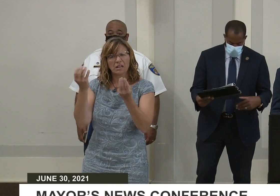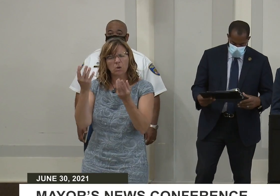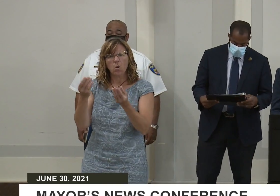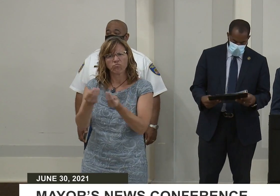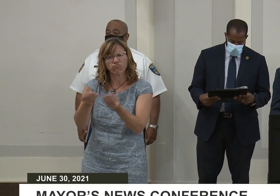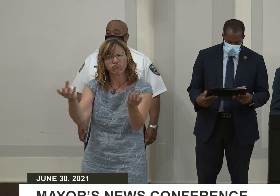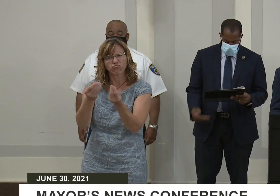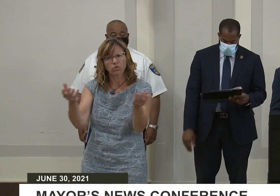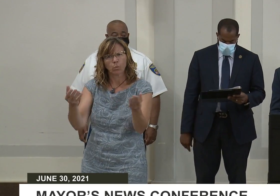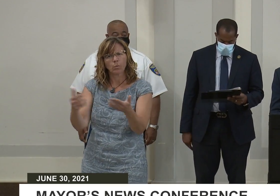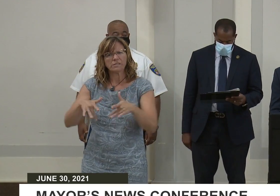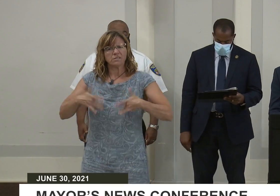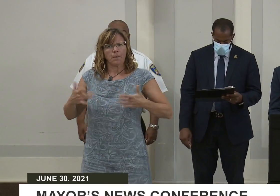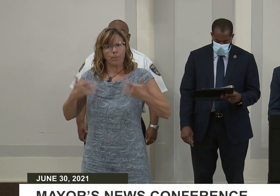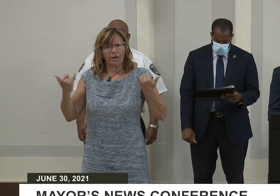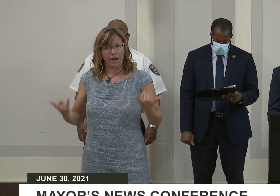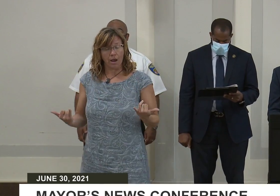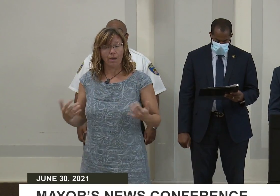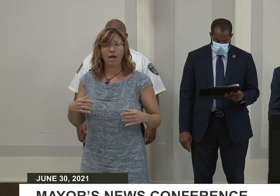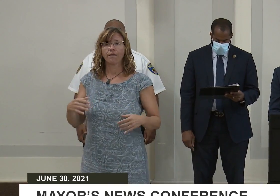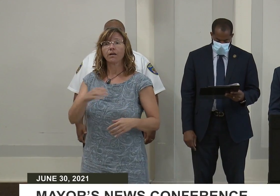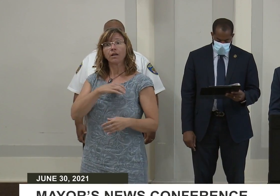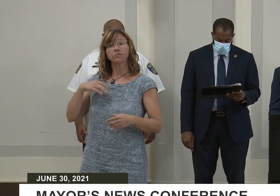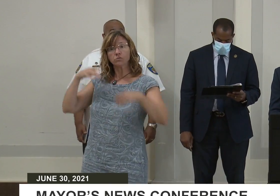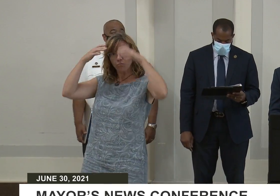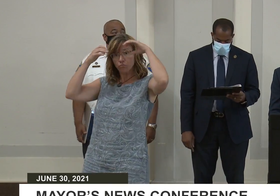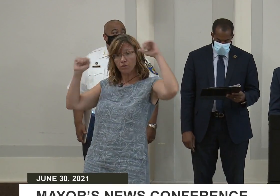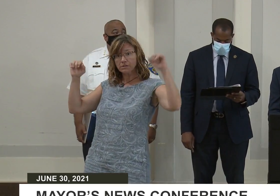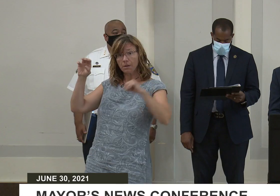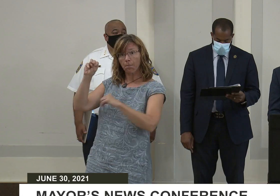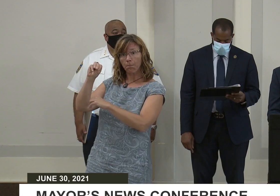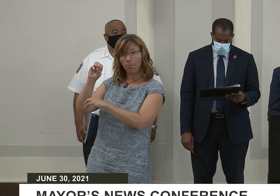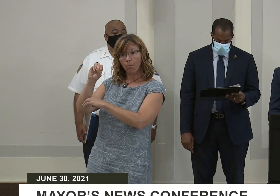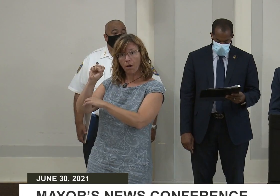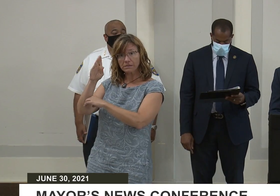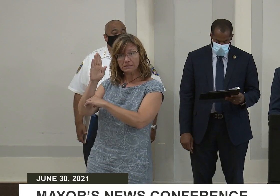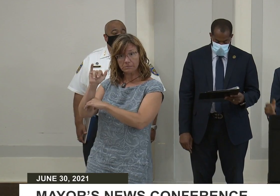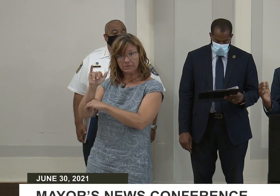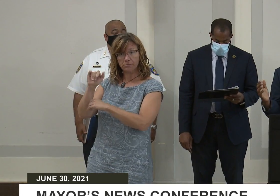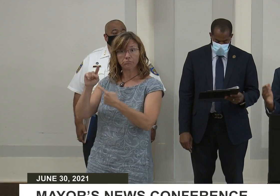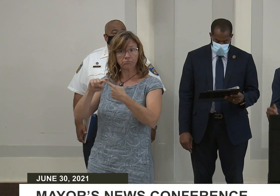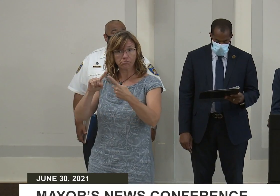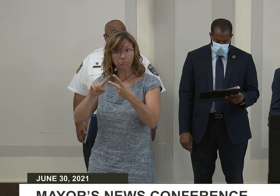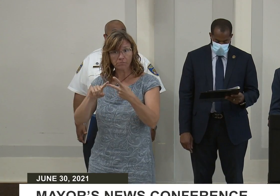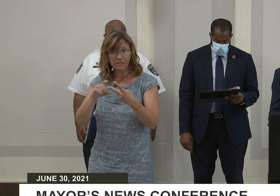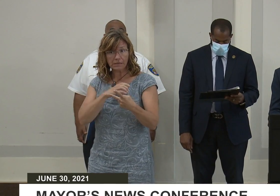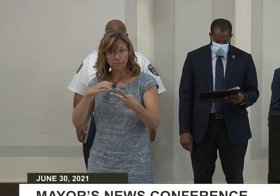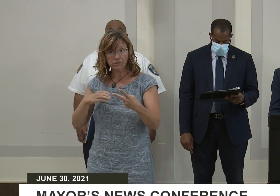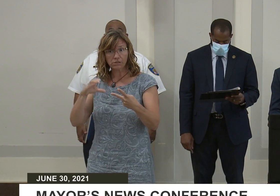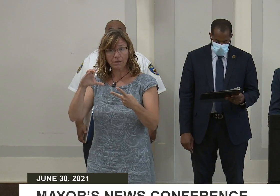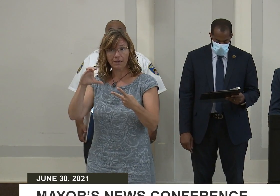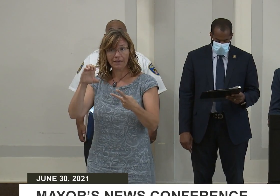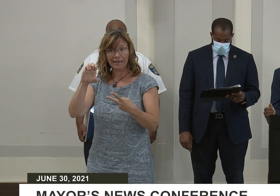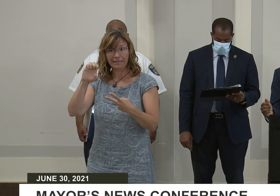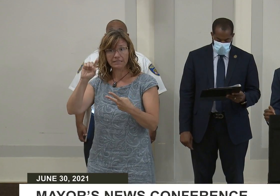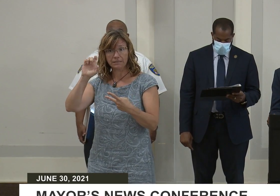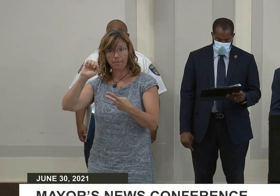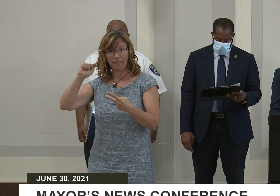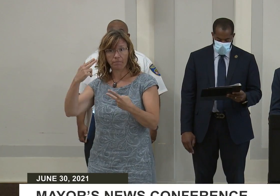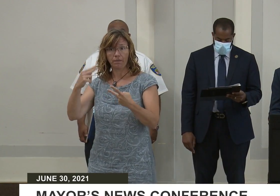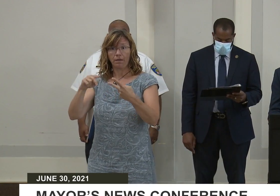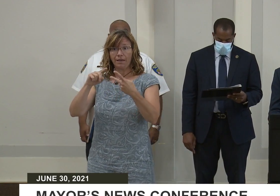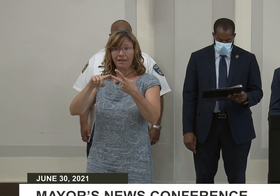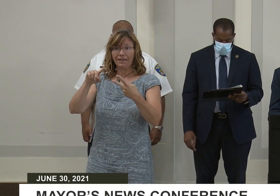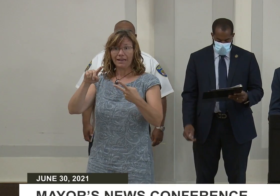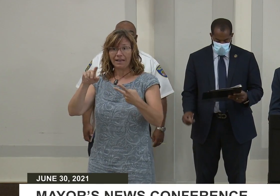Council President Nick Mosby, Commissioner Michael Harrison, Kim Eshelman, Director of Office of Public Health and Preparedness